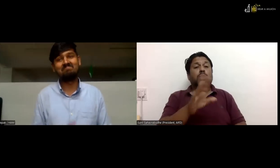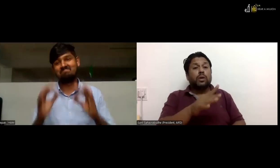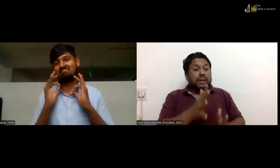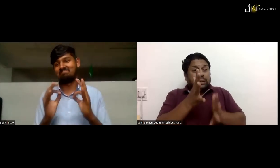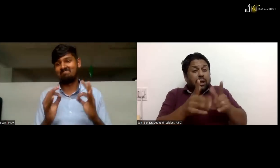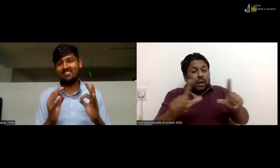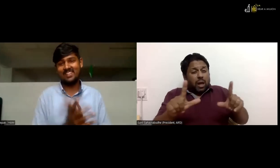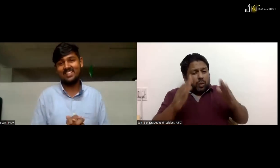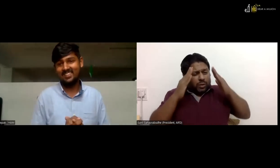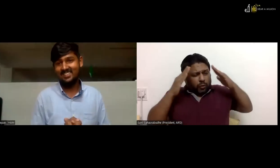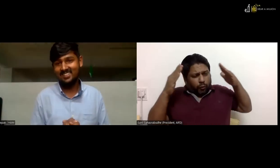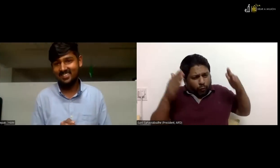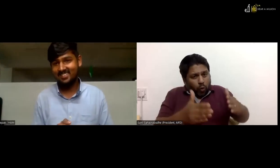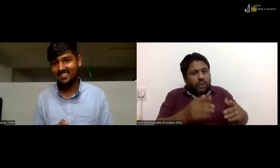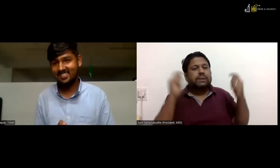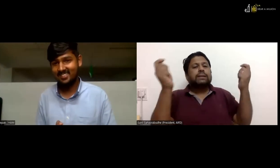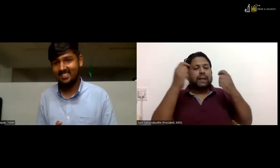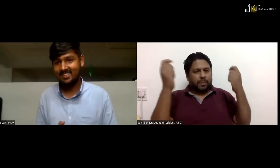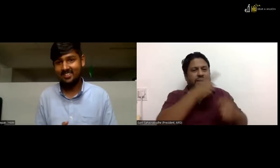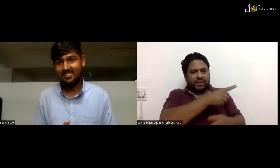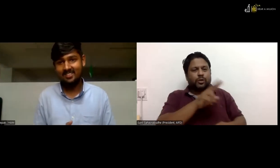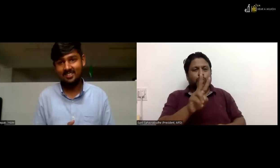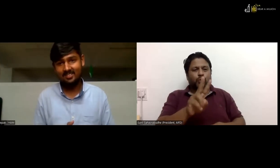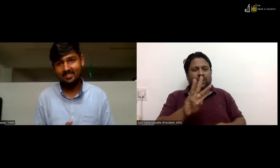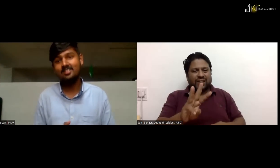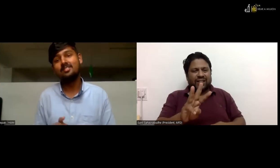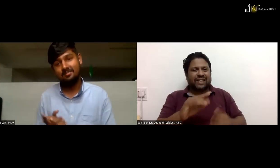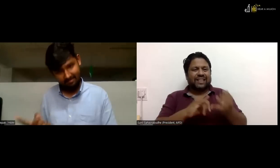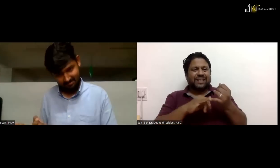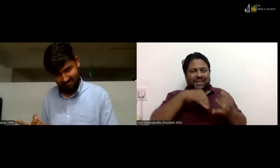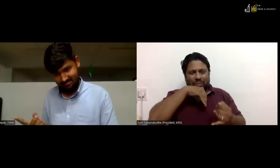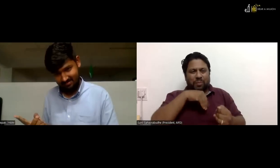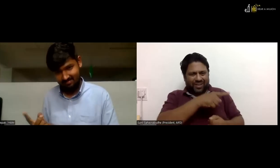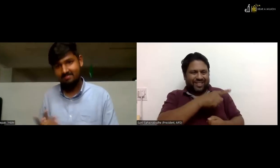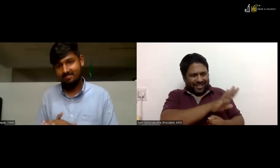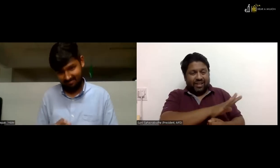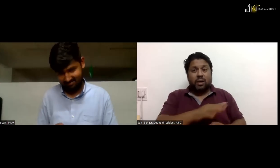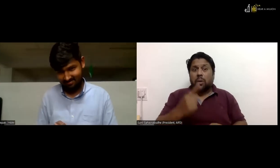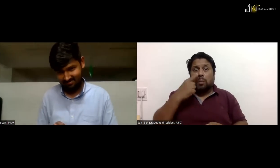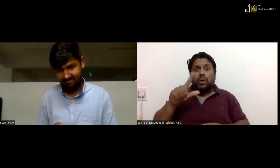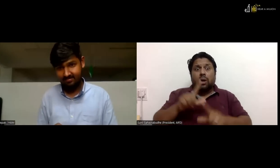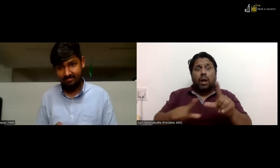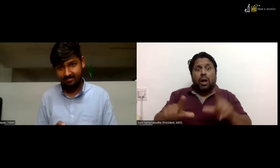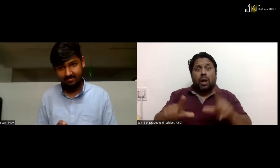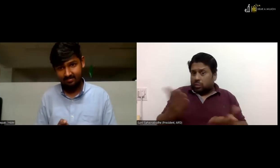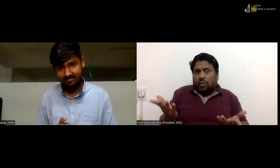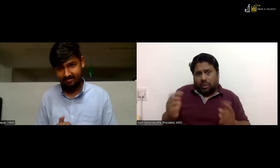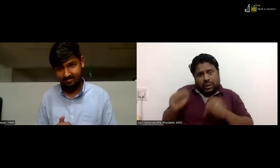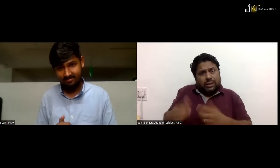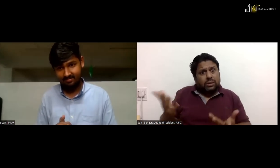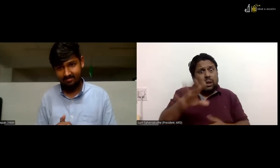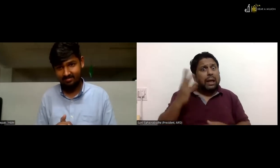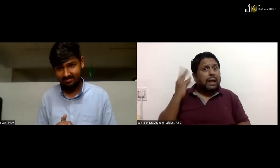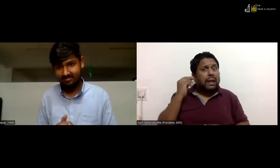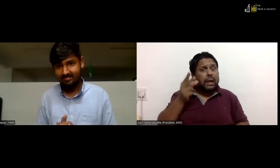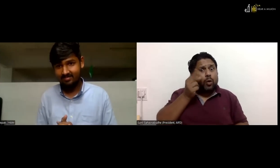our Indian sign language day as well, right? We can be benefited into both. Yes, see, on the 23rd September, when